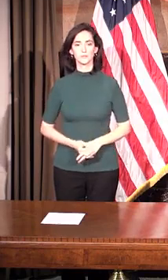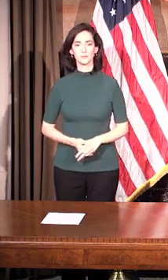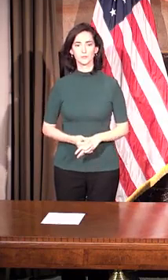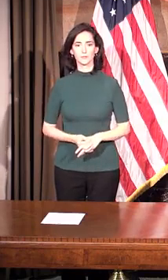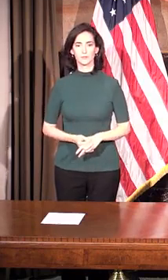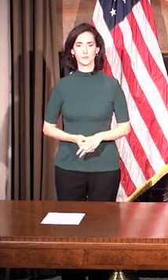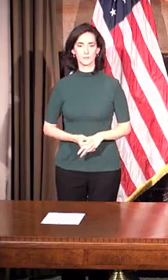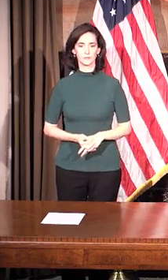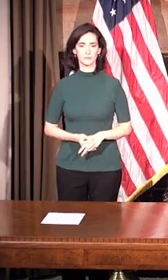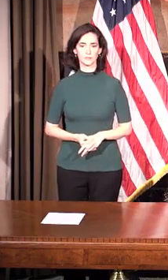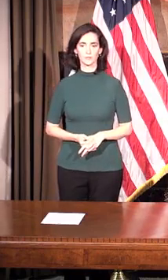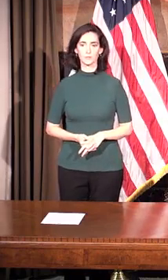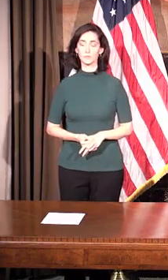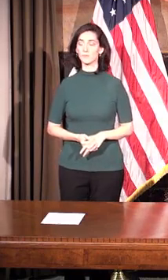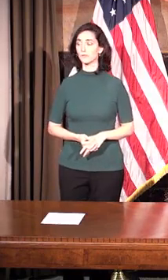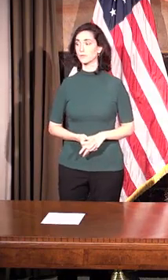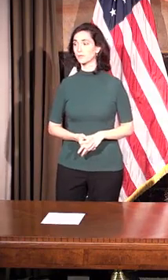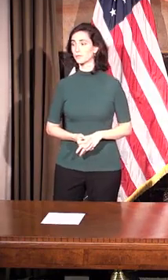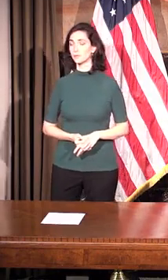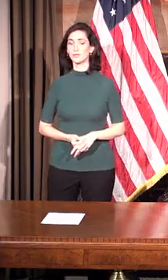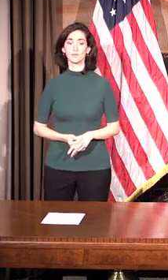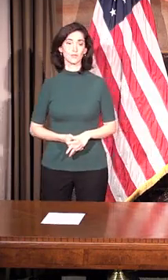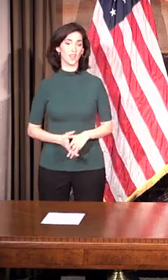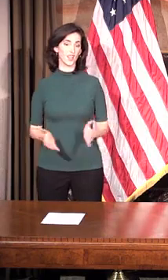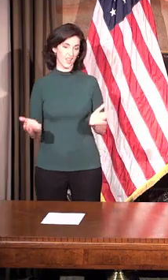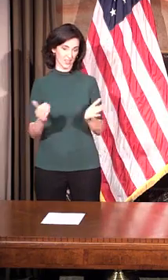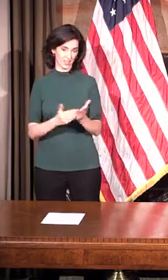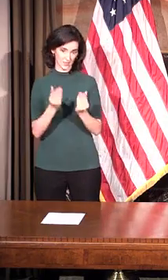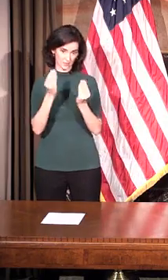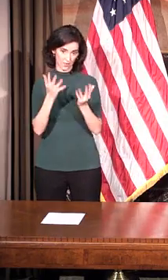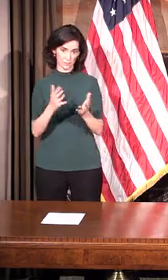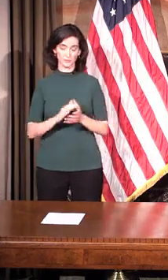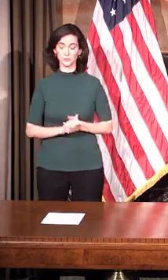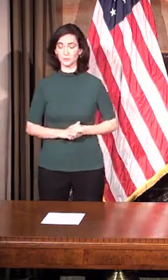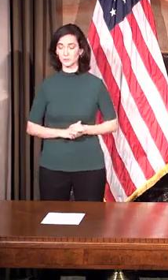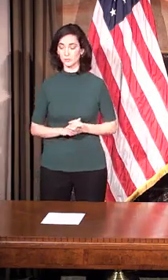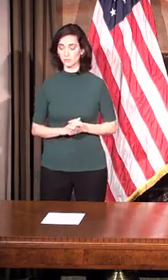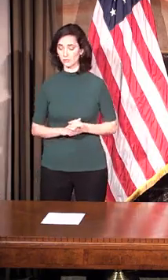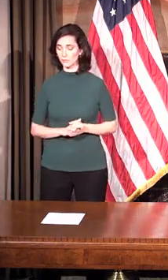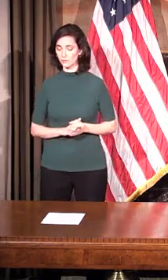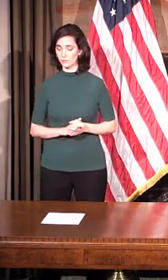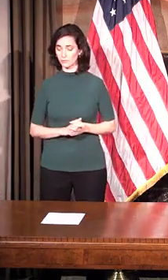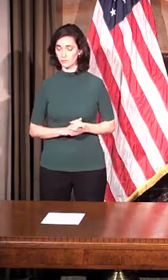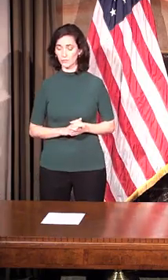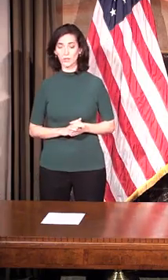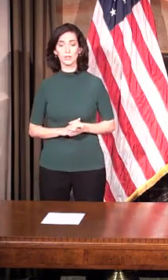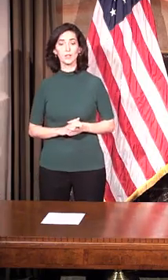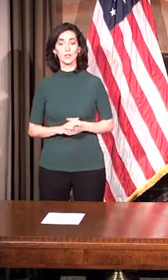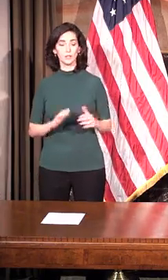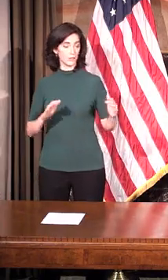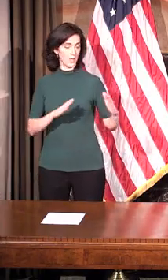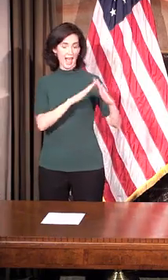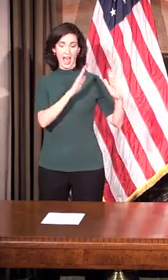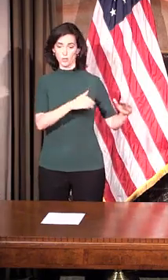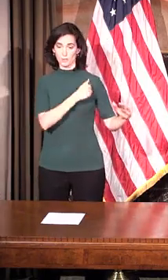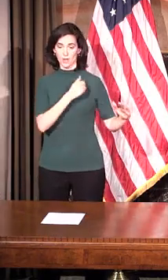I will say it again also that the petition signed by members of the House,